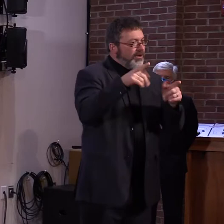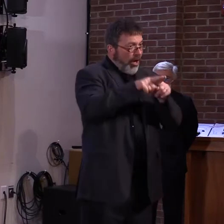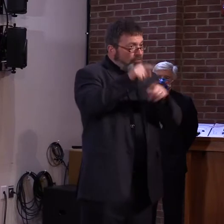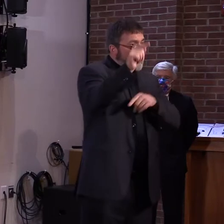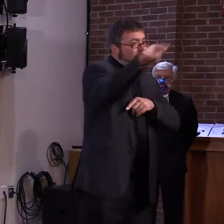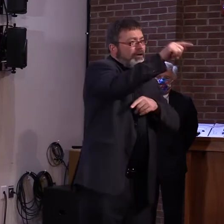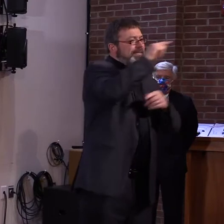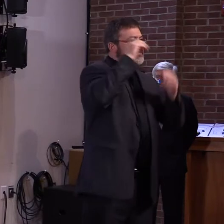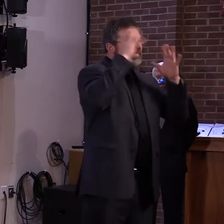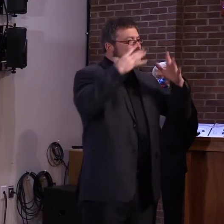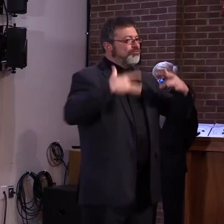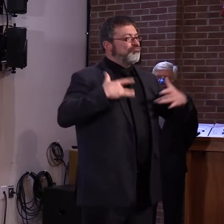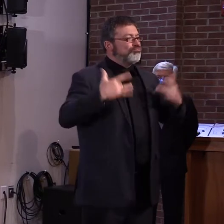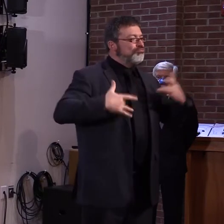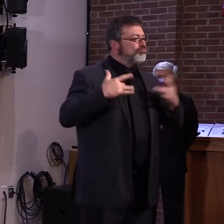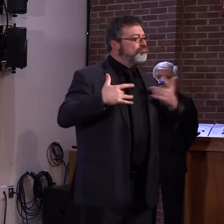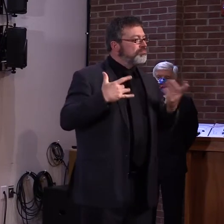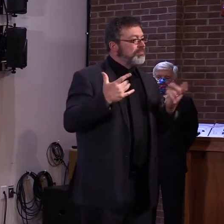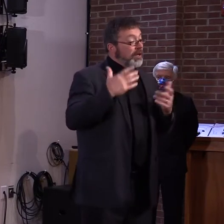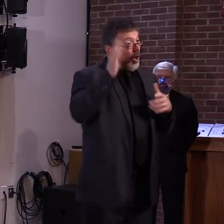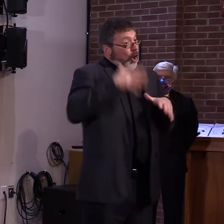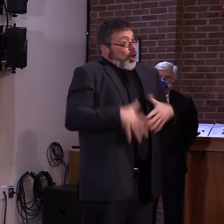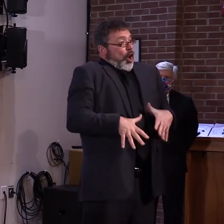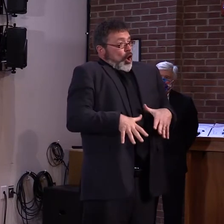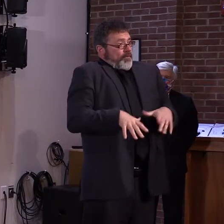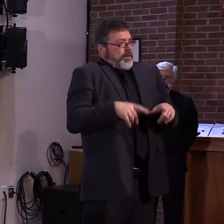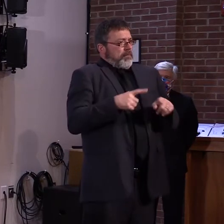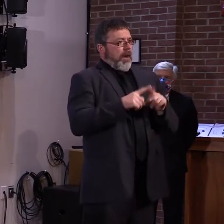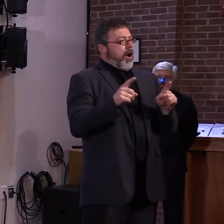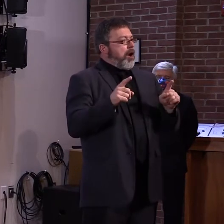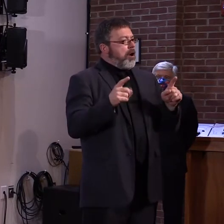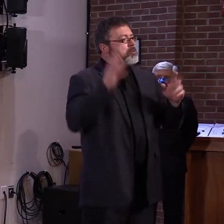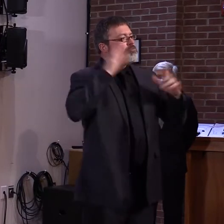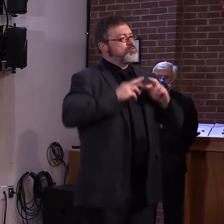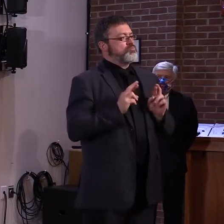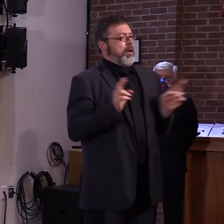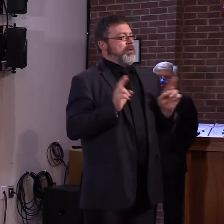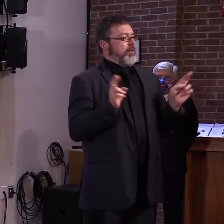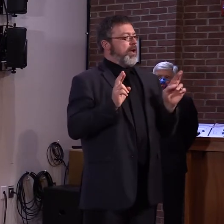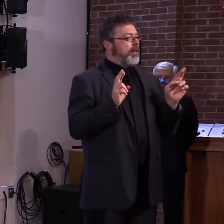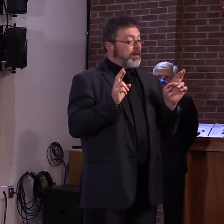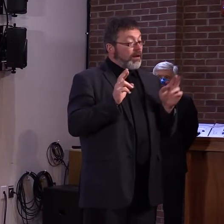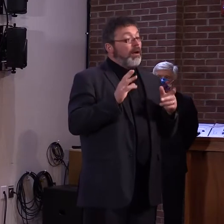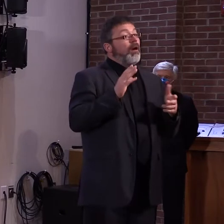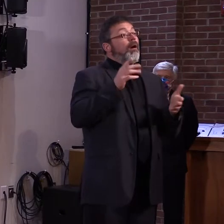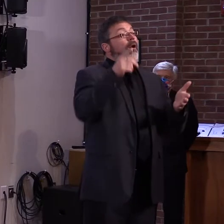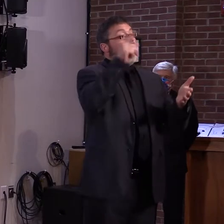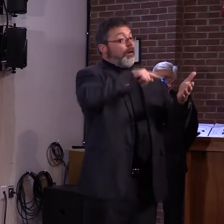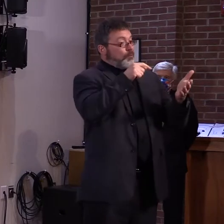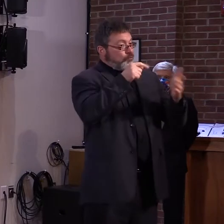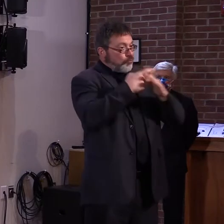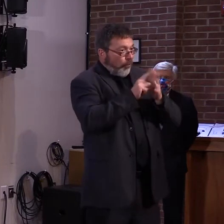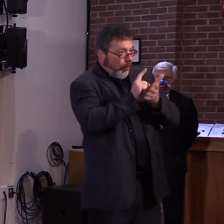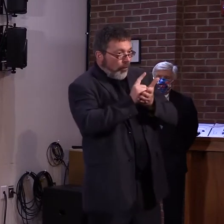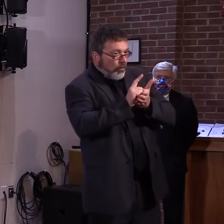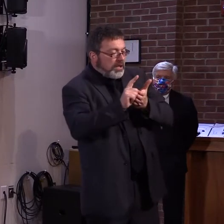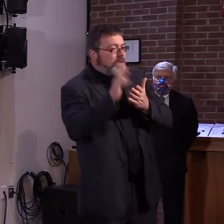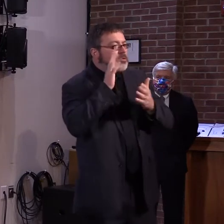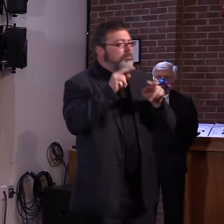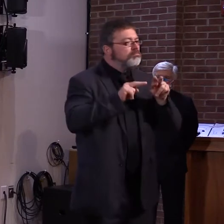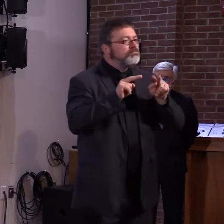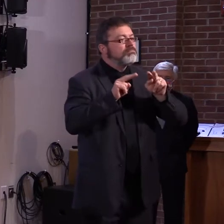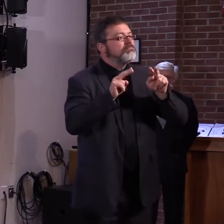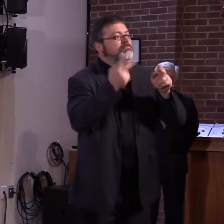a lot of apprehension, but we'll know a lot more after Tuesday. I think Washington School's in for, I think she